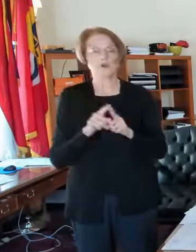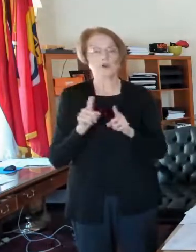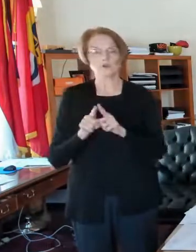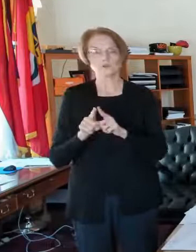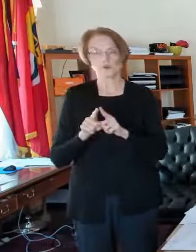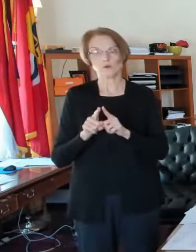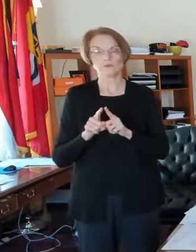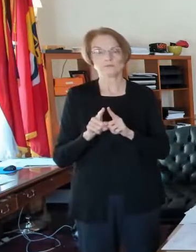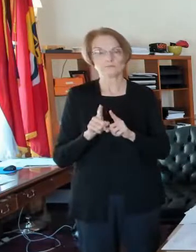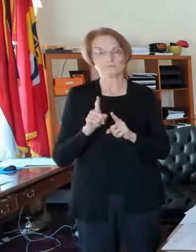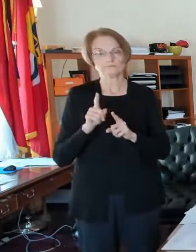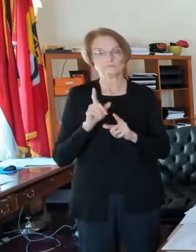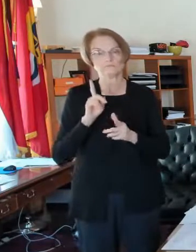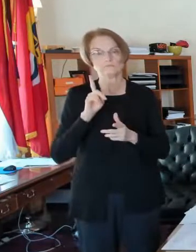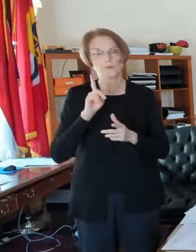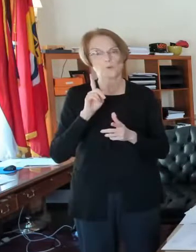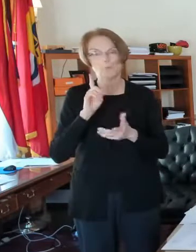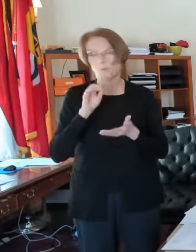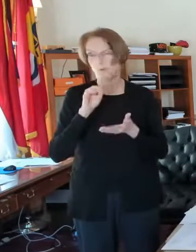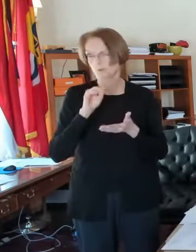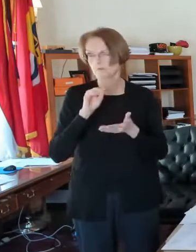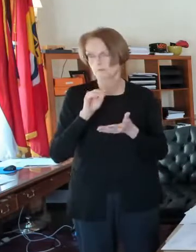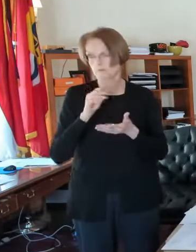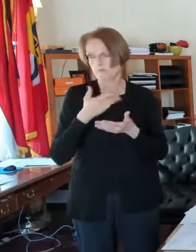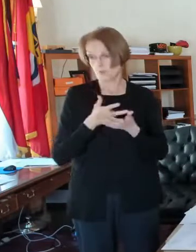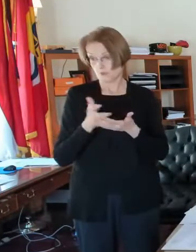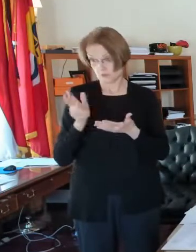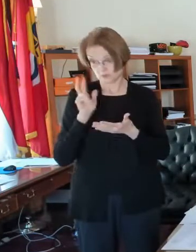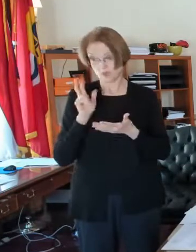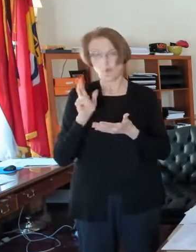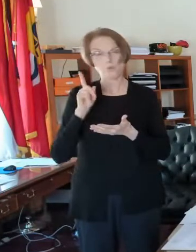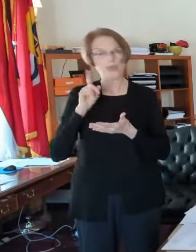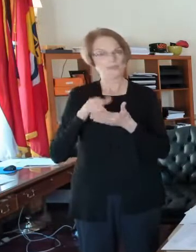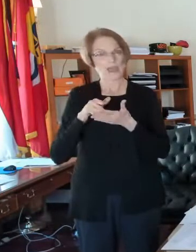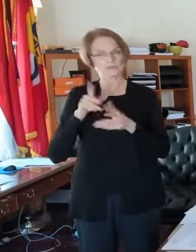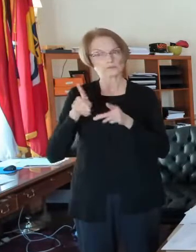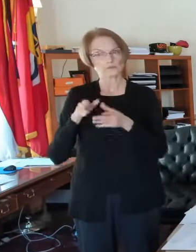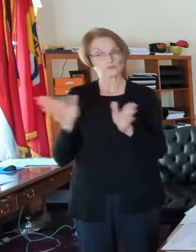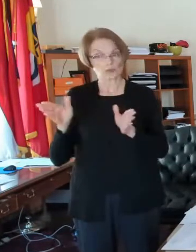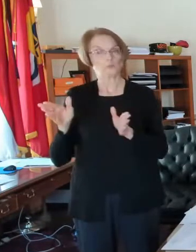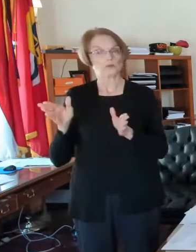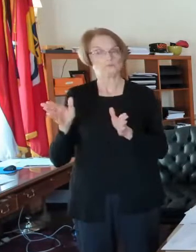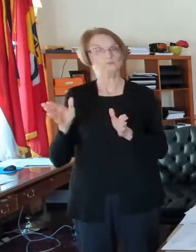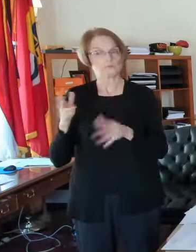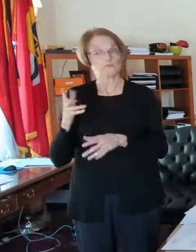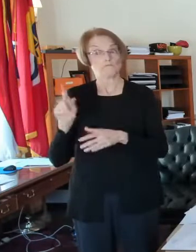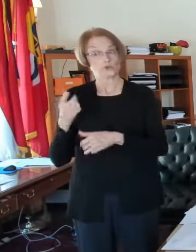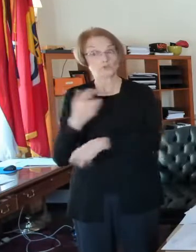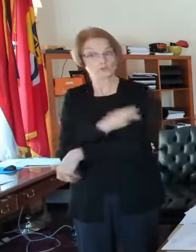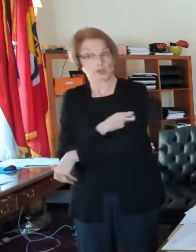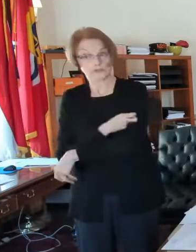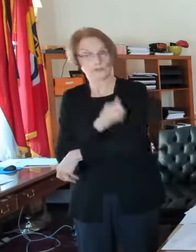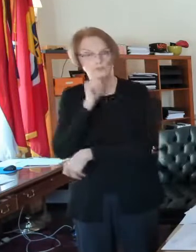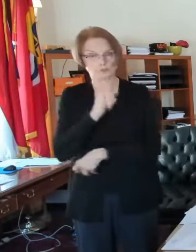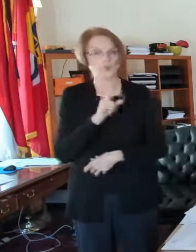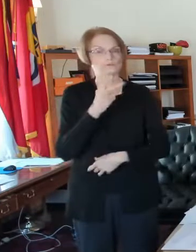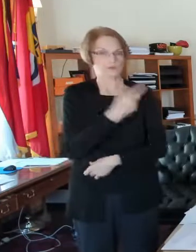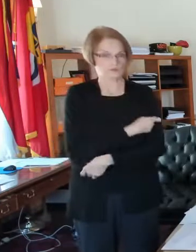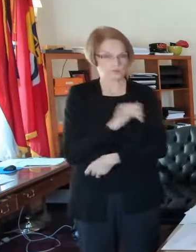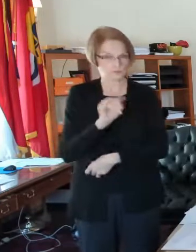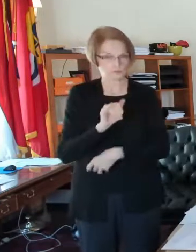1,000 members of the public last 3 weeks ago, and they will get their second shots tomorrow as well. We are